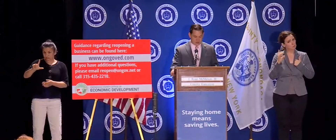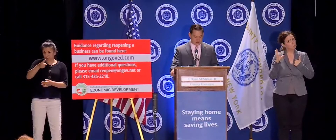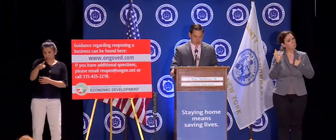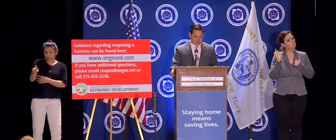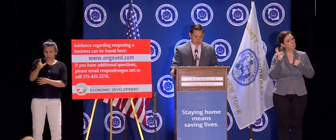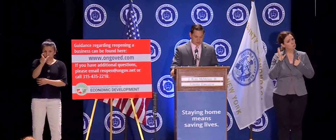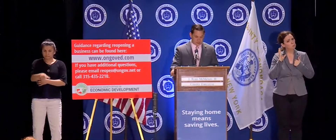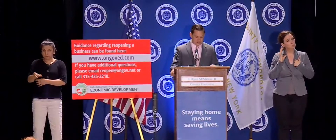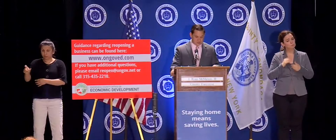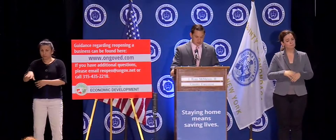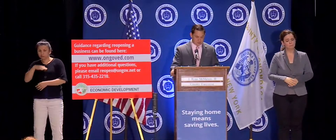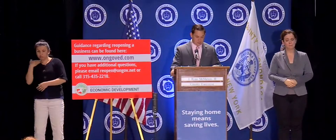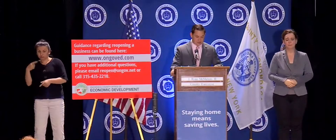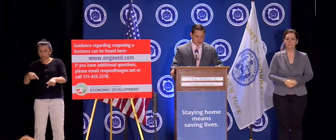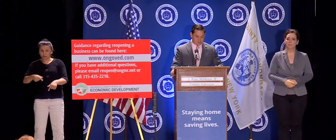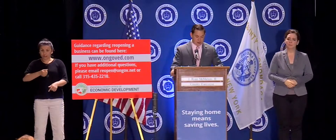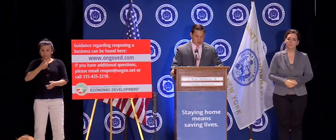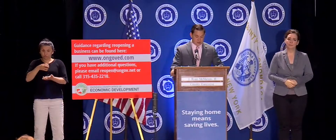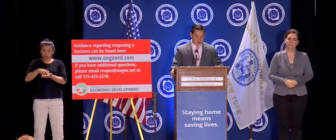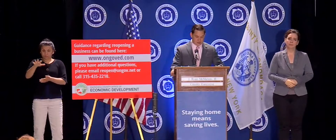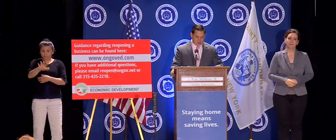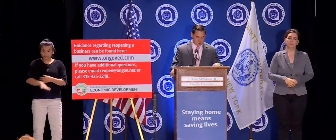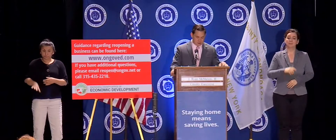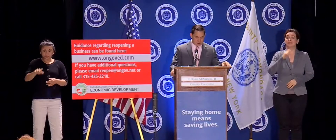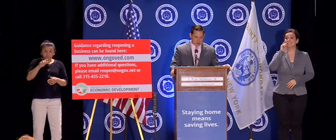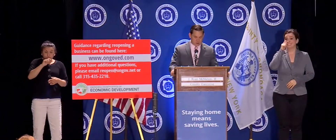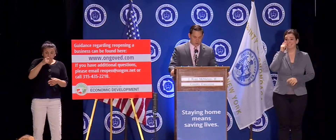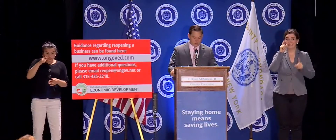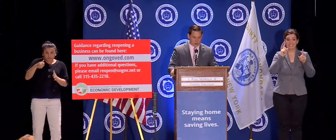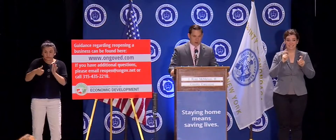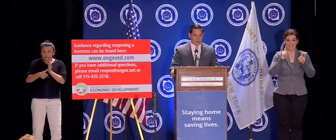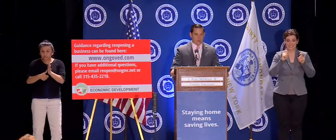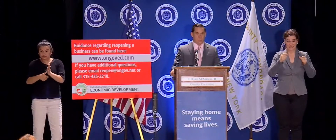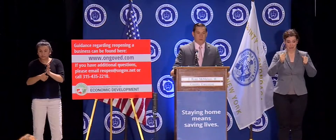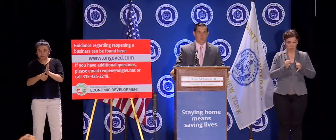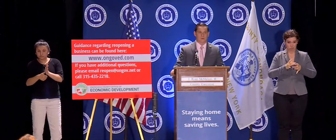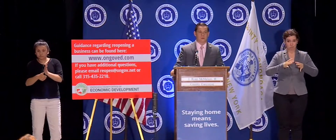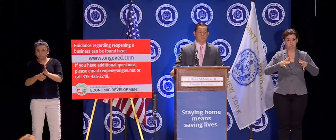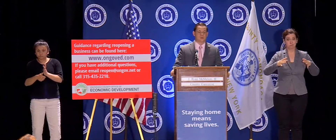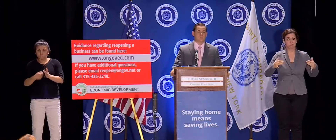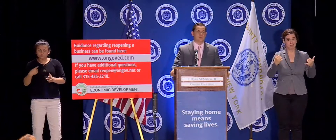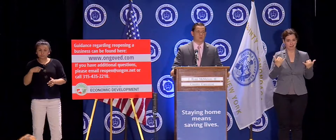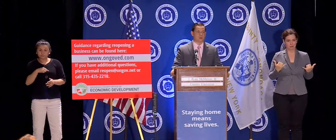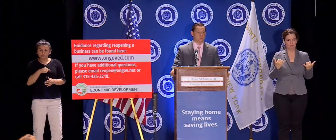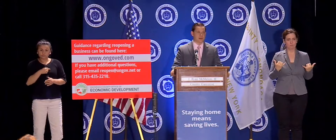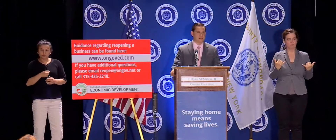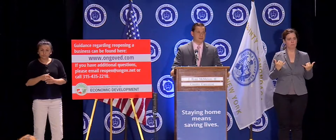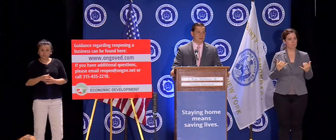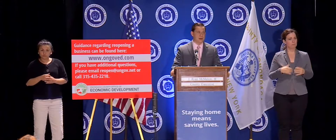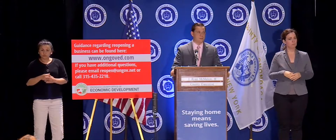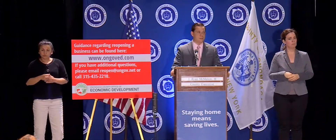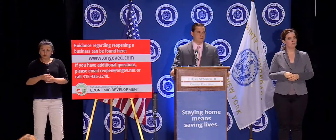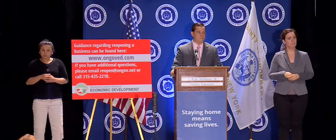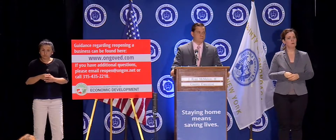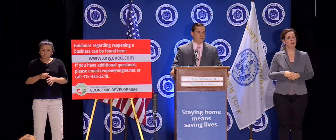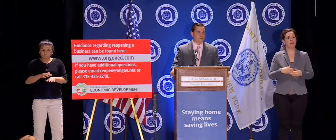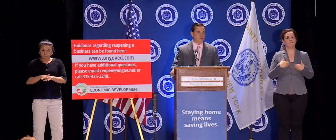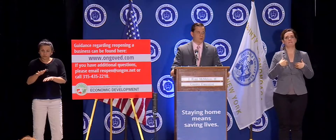testing, the testing has been expanded. We are now doing so much testing